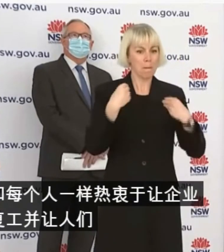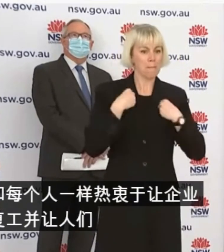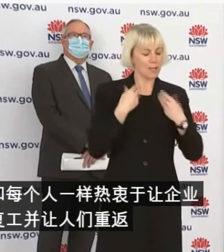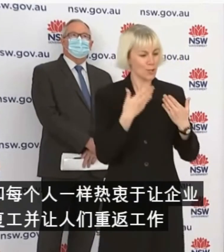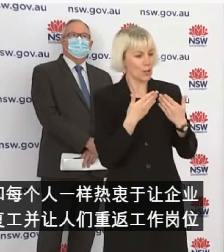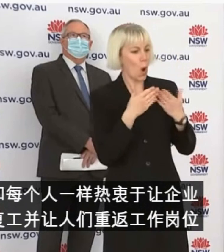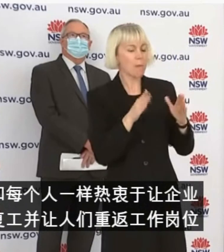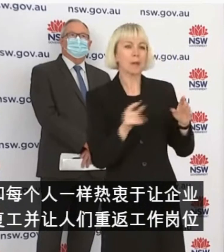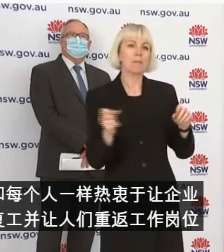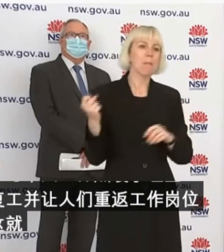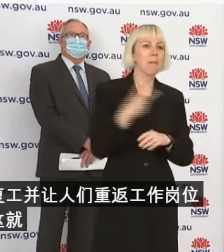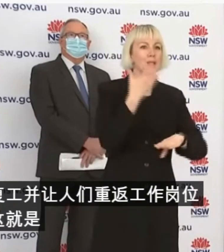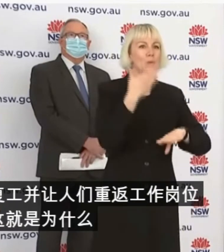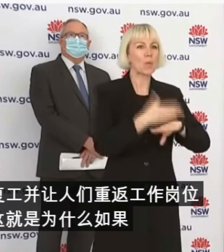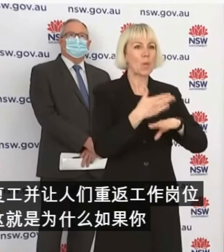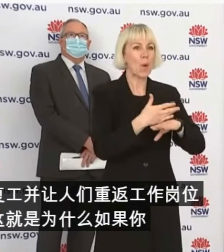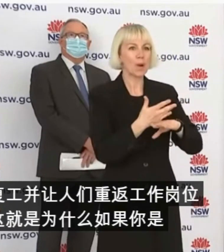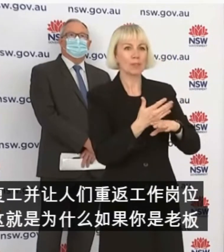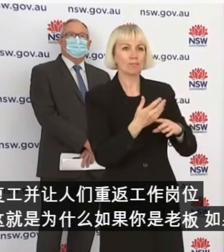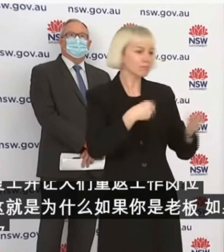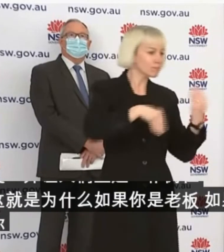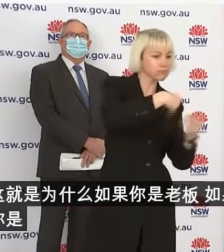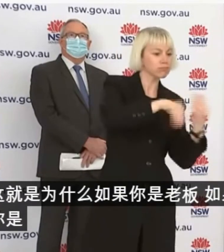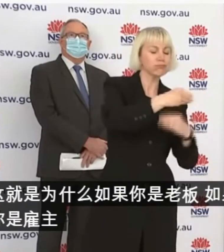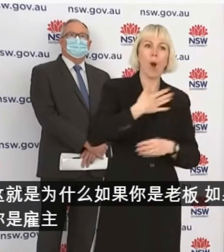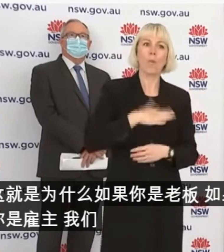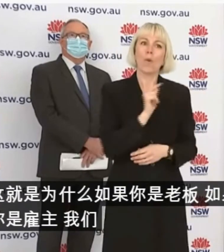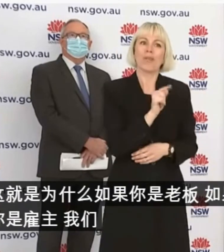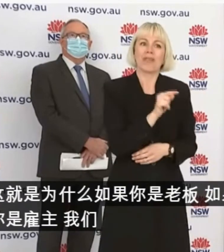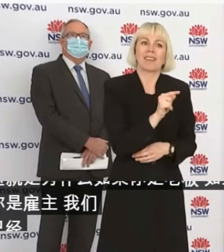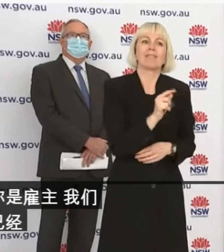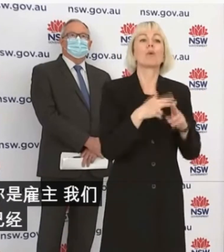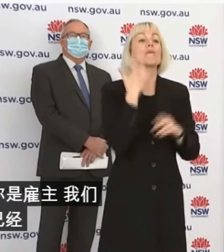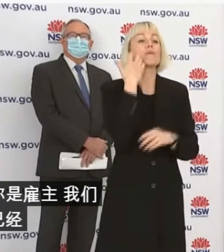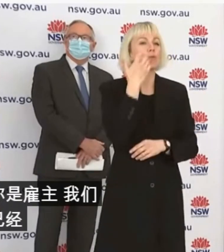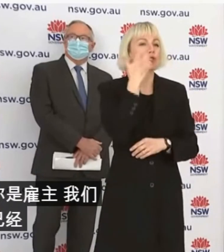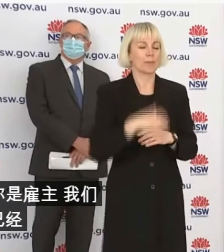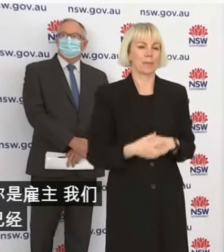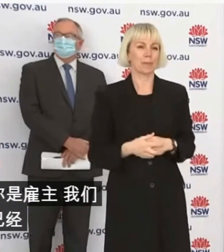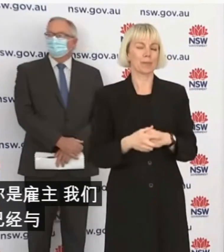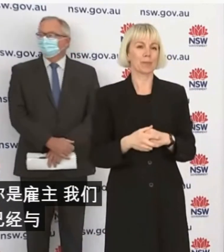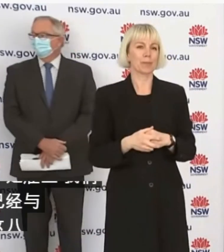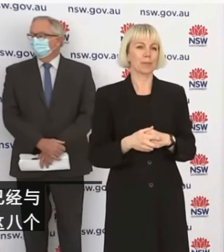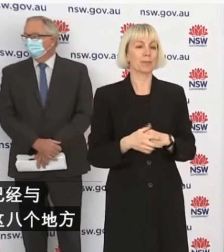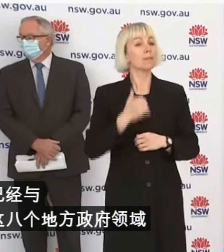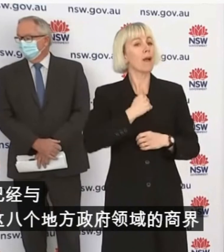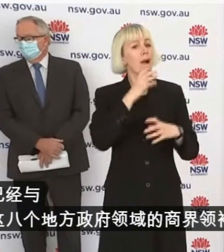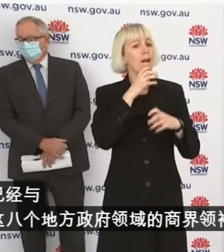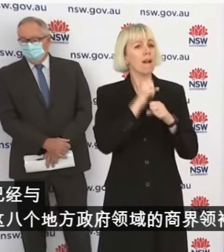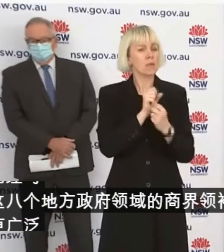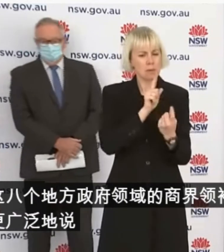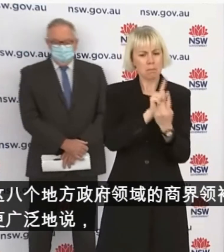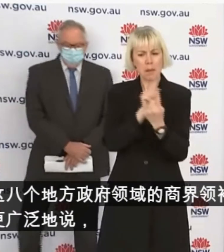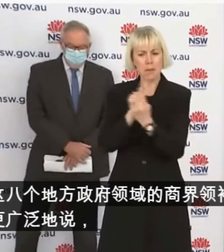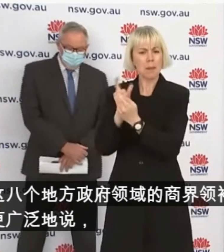up and running, people back to work. That's why, please, if you're a boss, if you're an employer, we've already had meetings with business leaders, both in those 8 local government